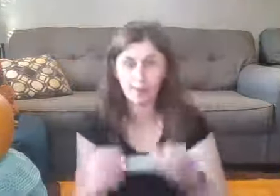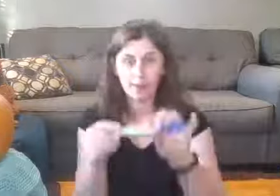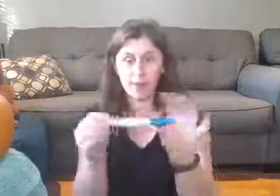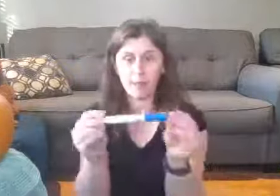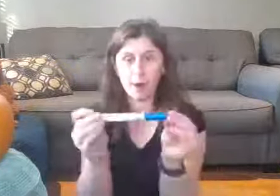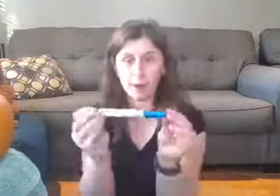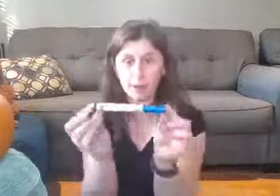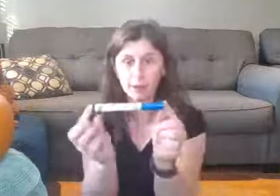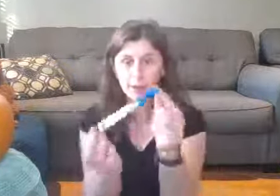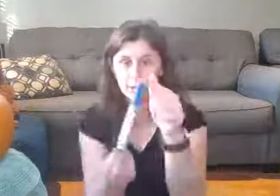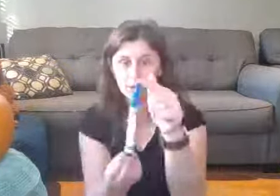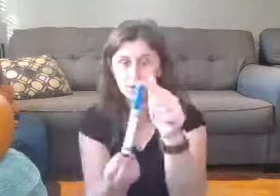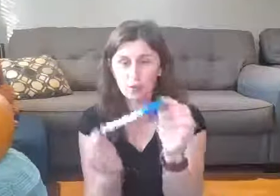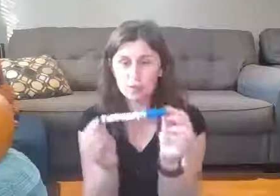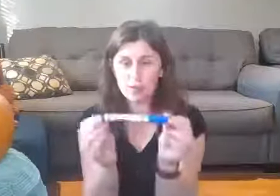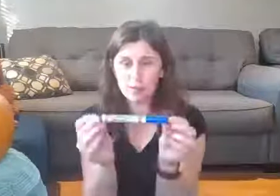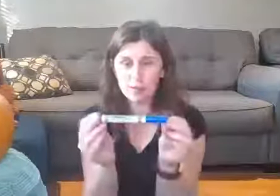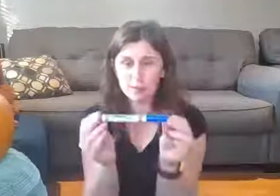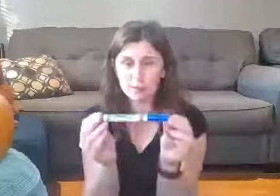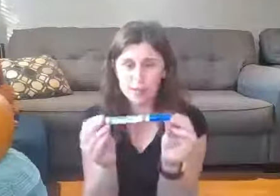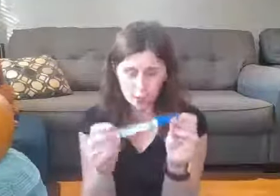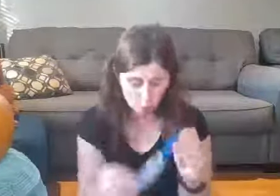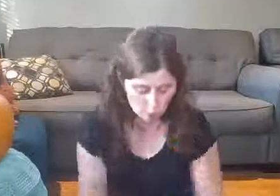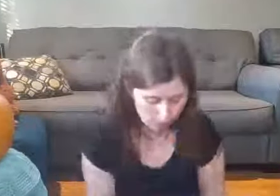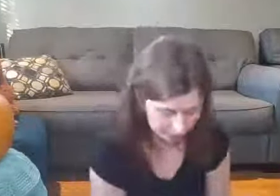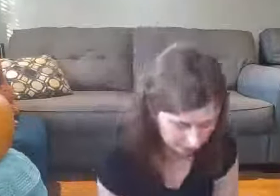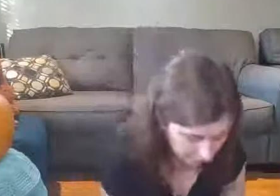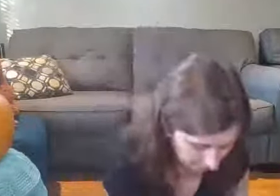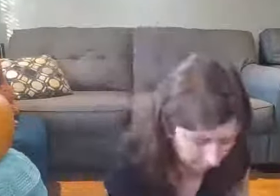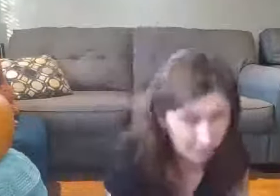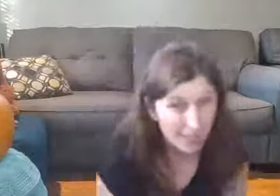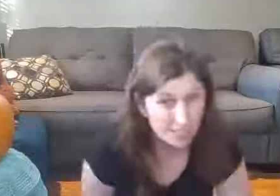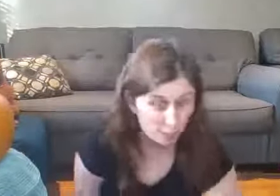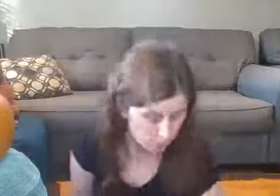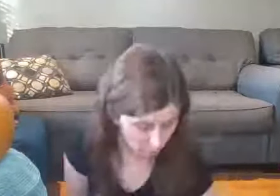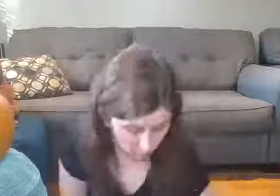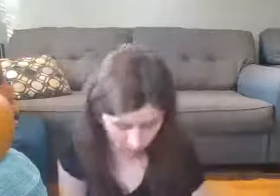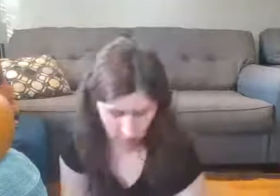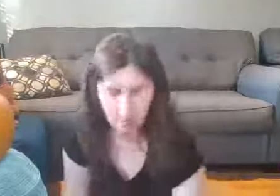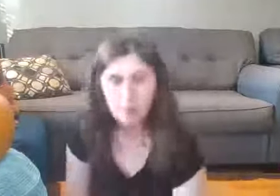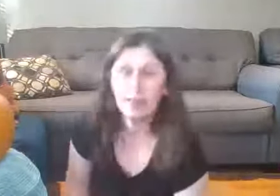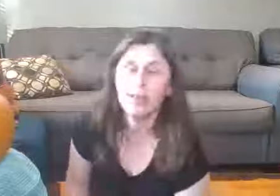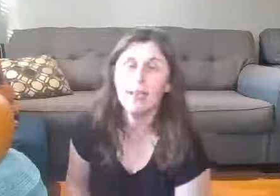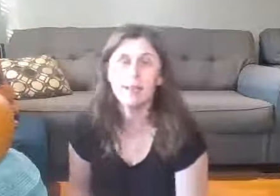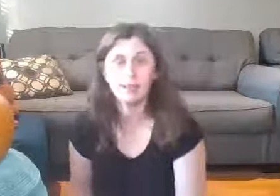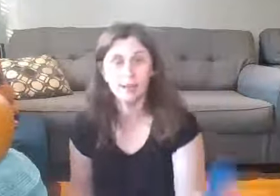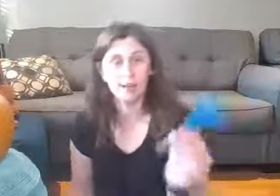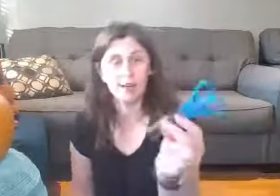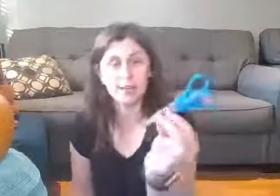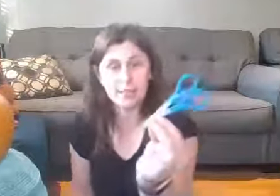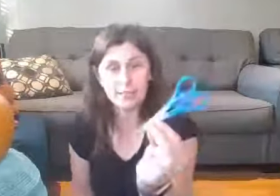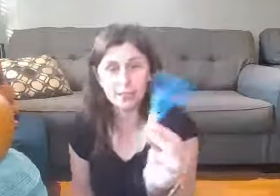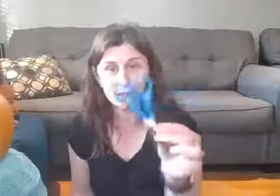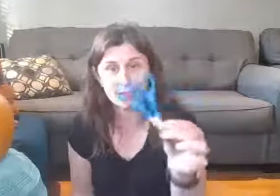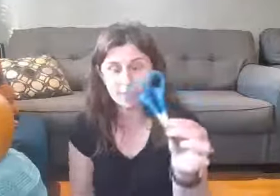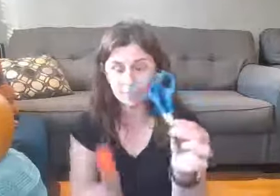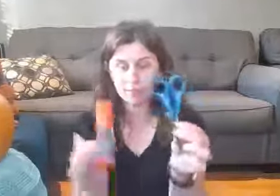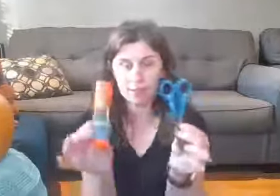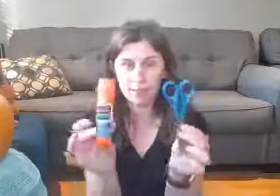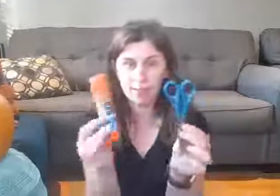A marker or some kind of writing tool, that's optional. A pair of scissors and a